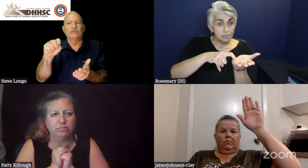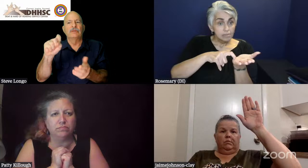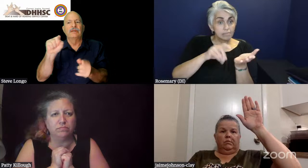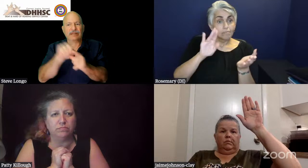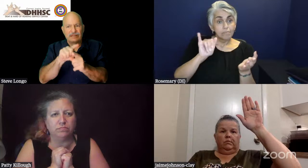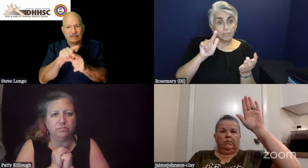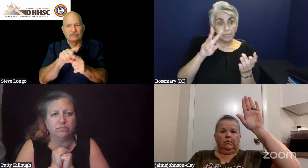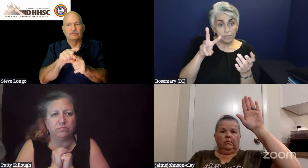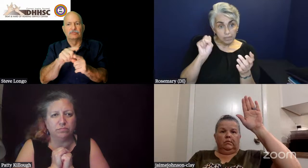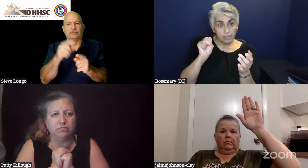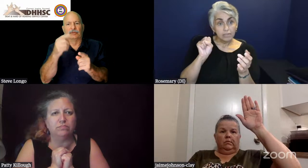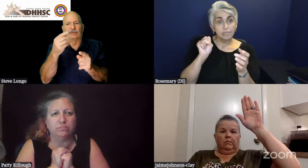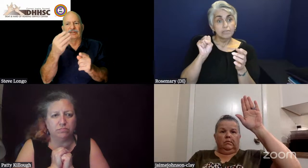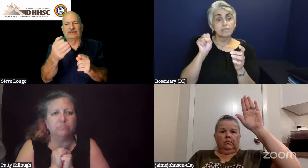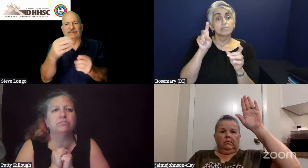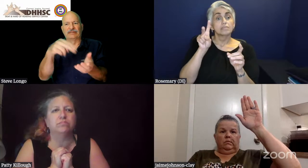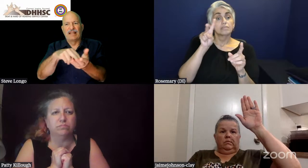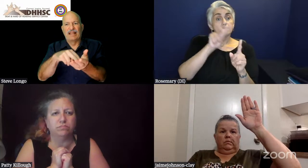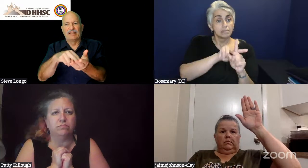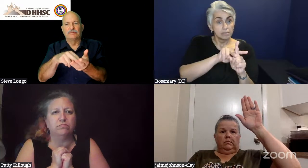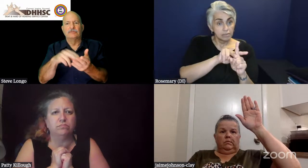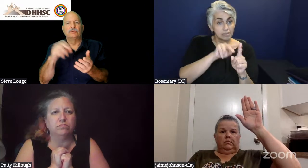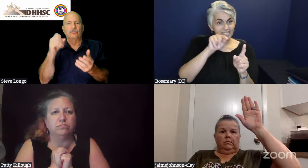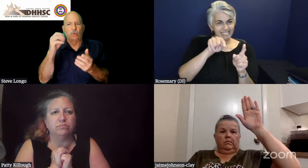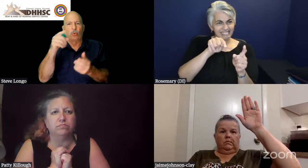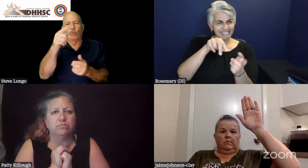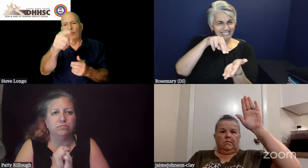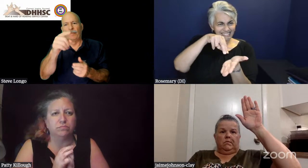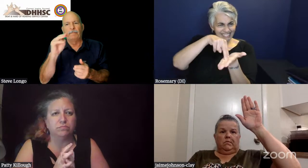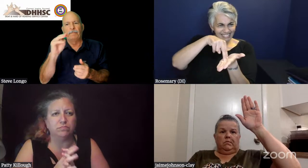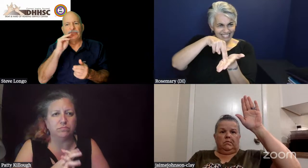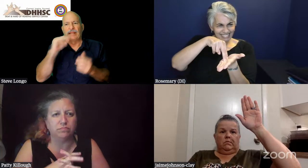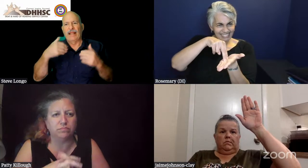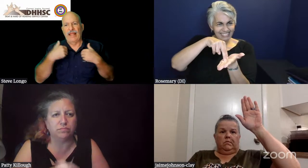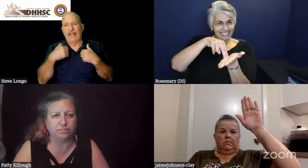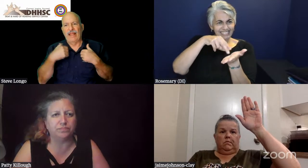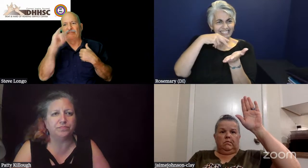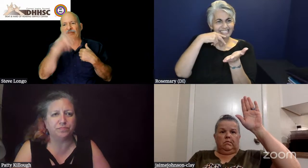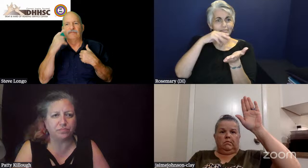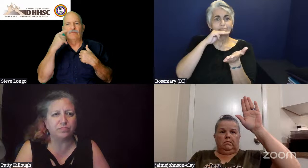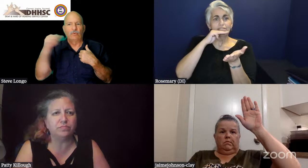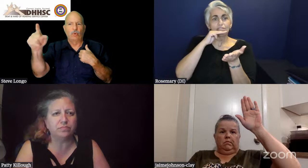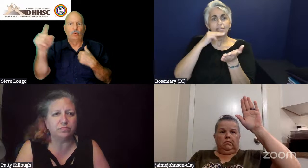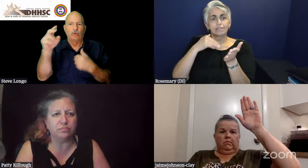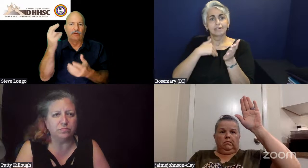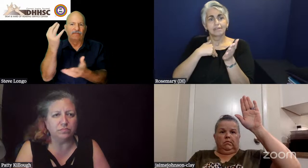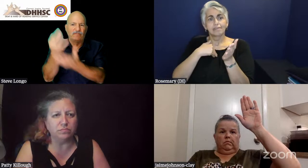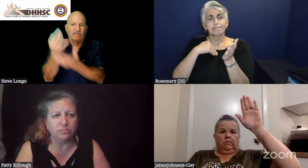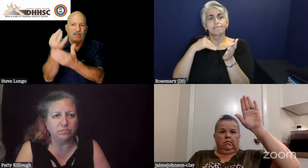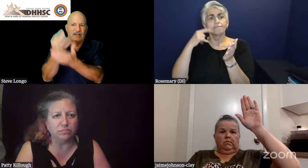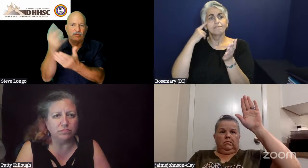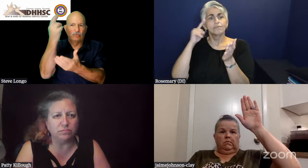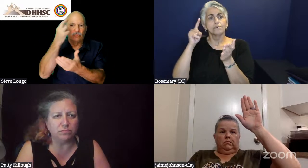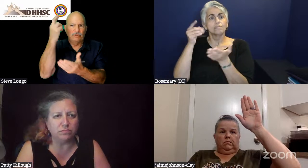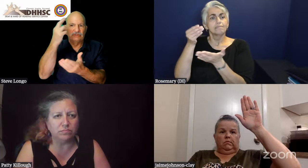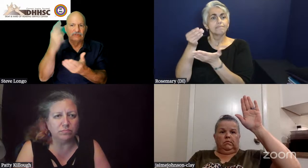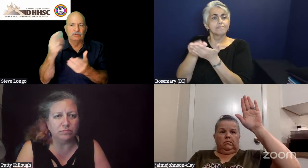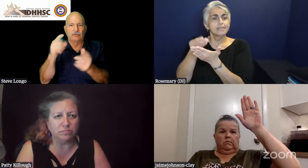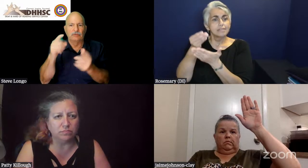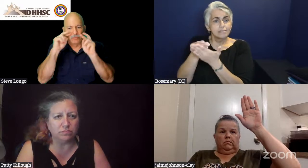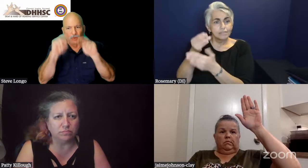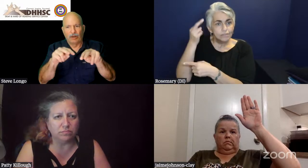time. But right now, the motion is to recognize the bylaws that apply, that are standing right now.